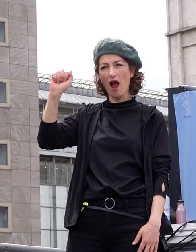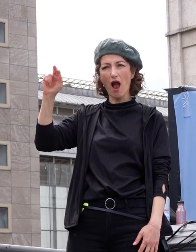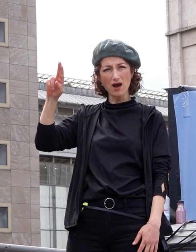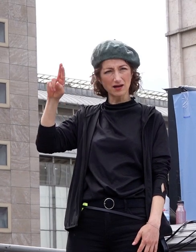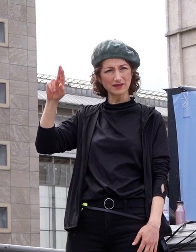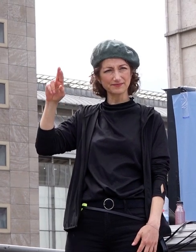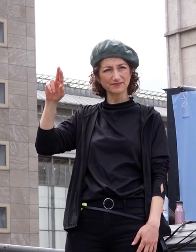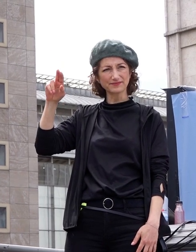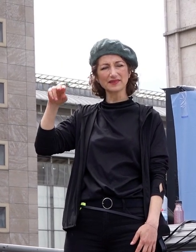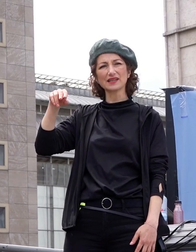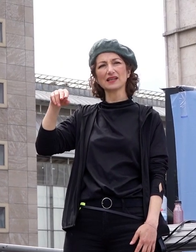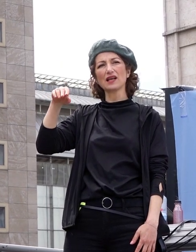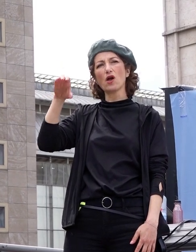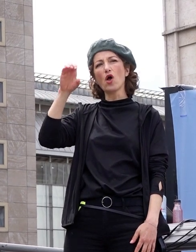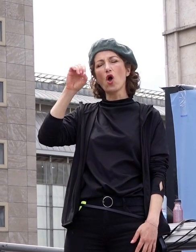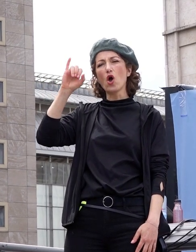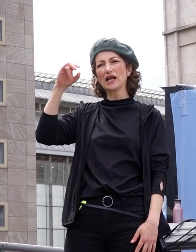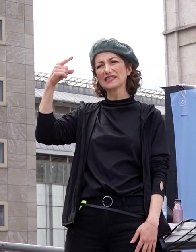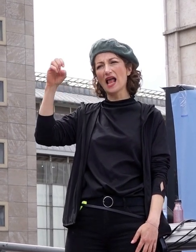Uri Jalloh,